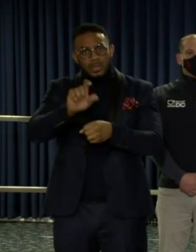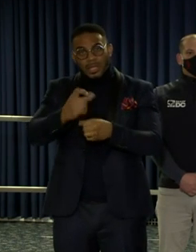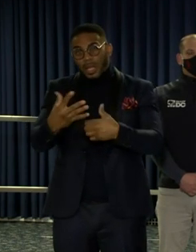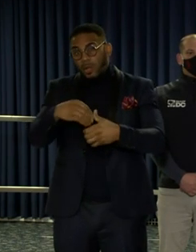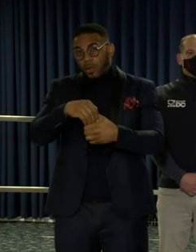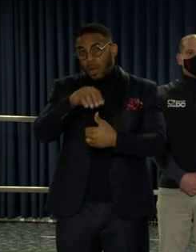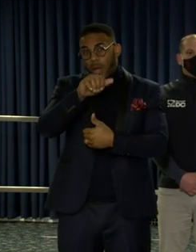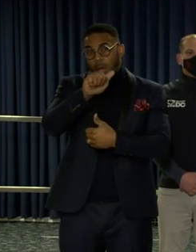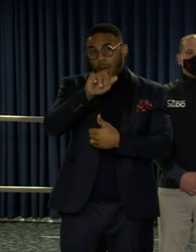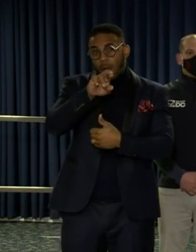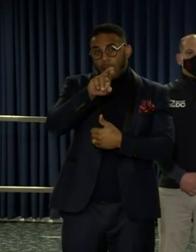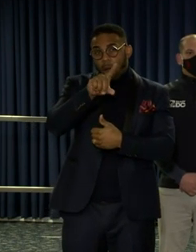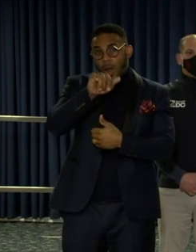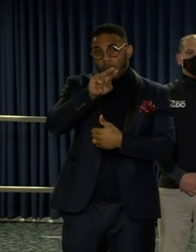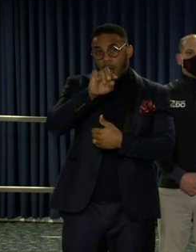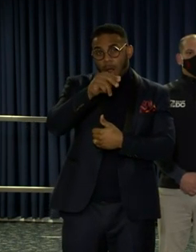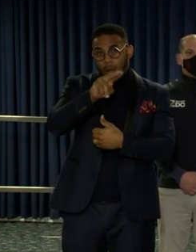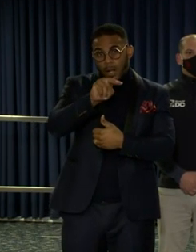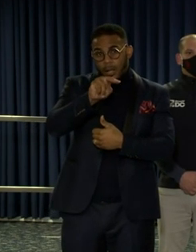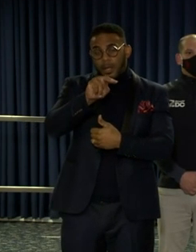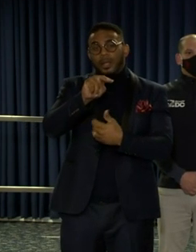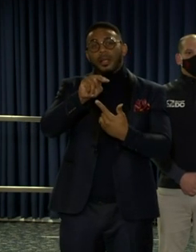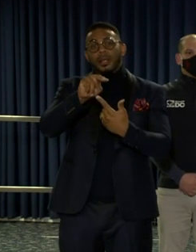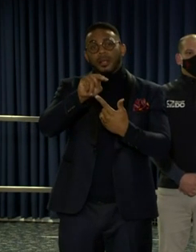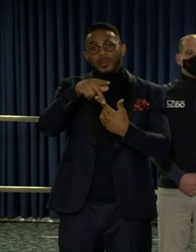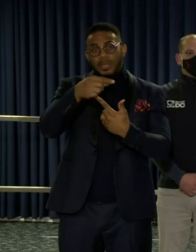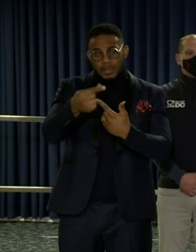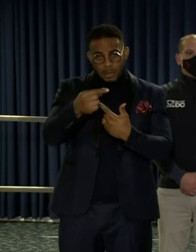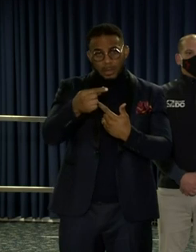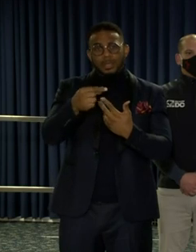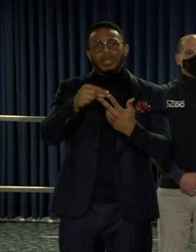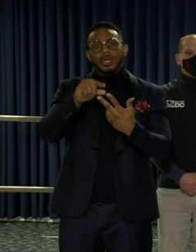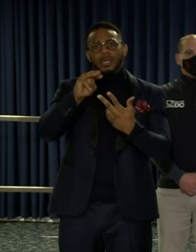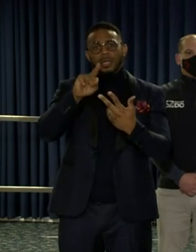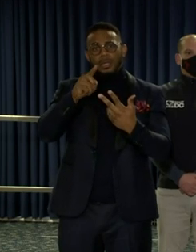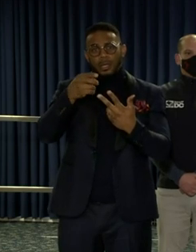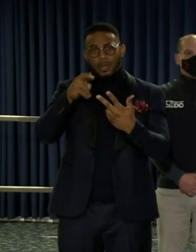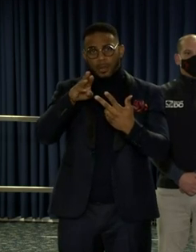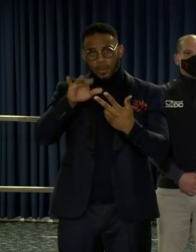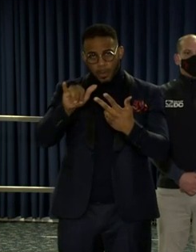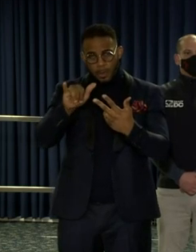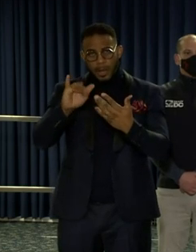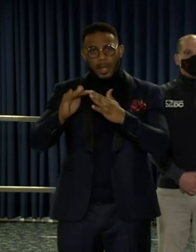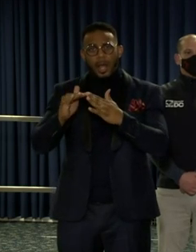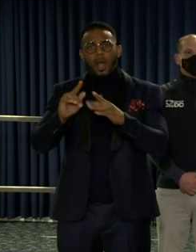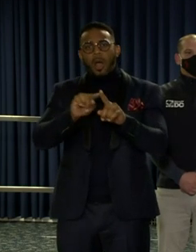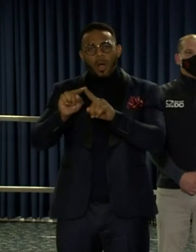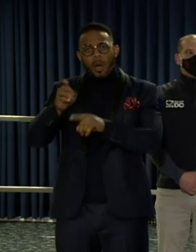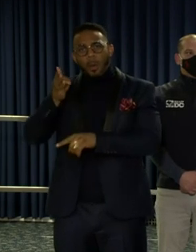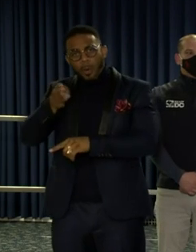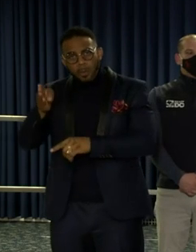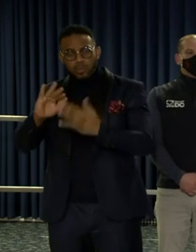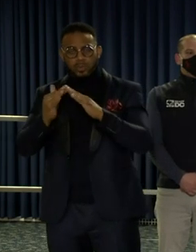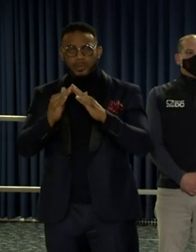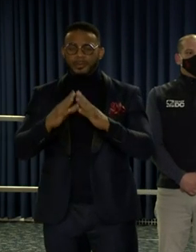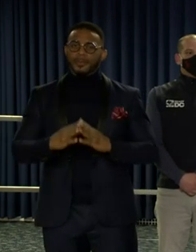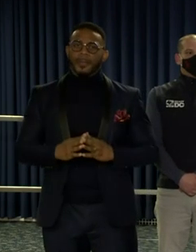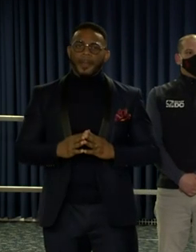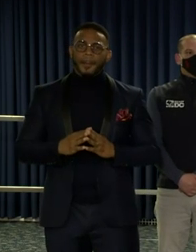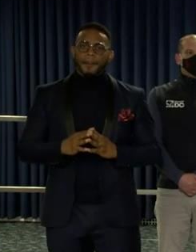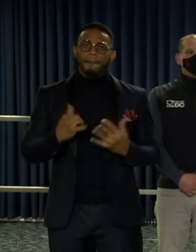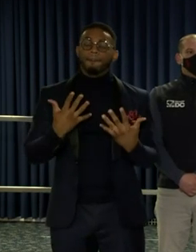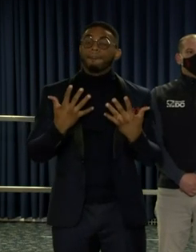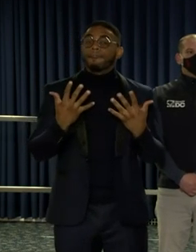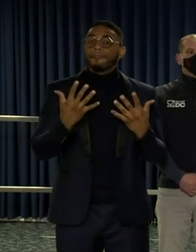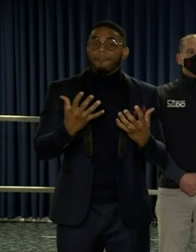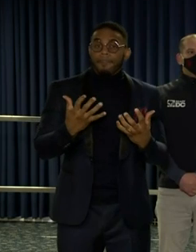include Arlington County, Montgomery County, Prince George's County, as well as Baltimore City. We